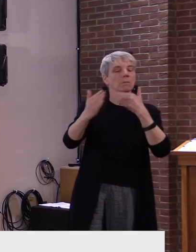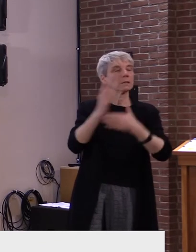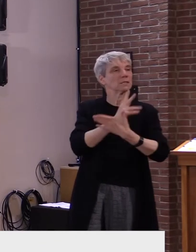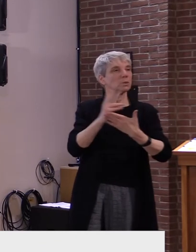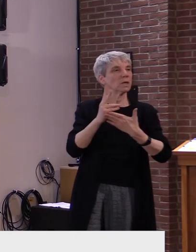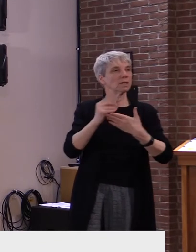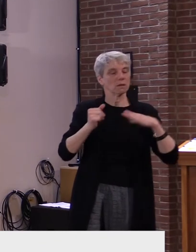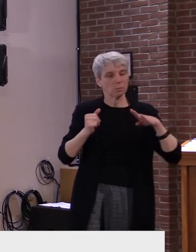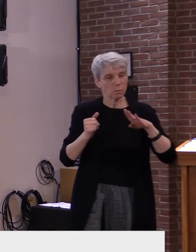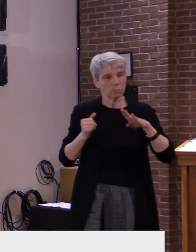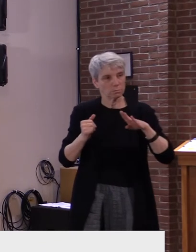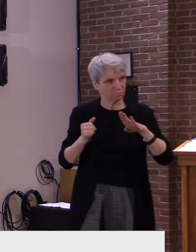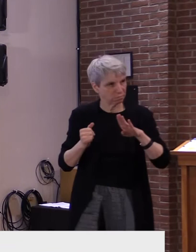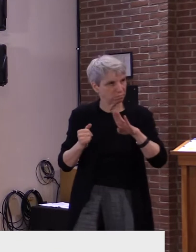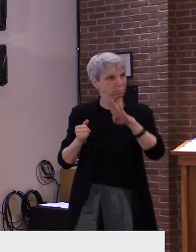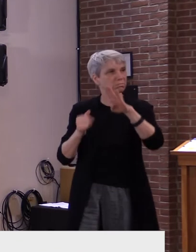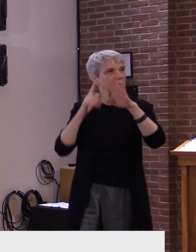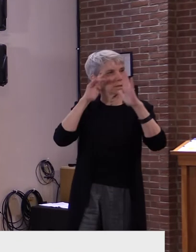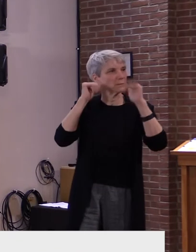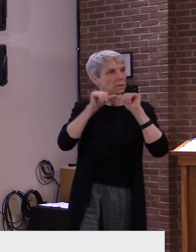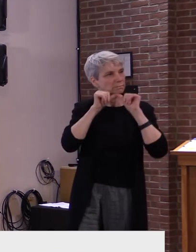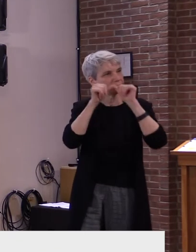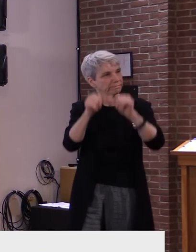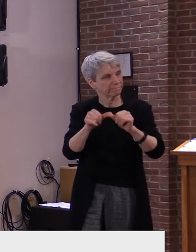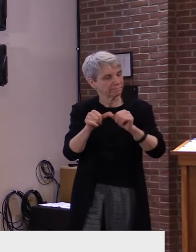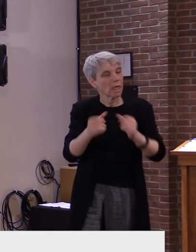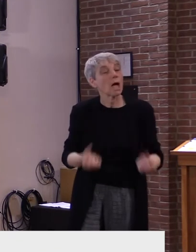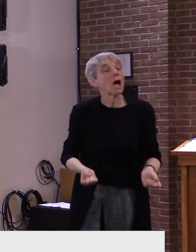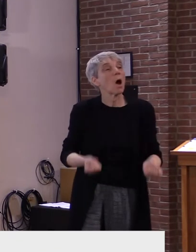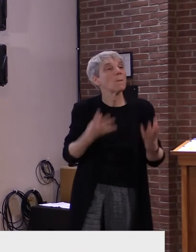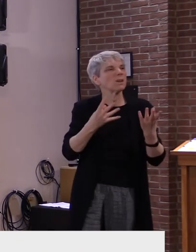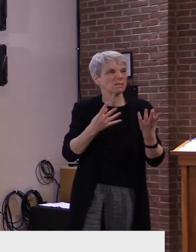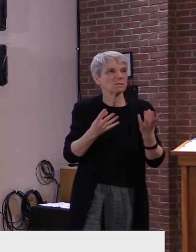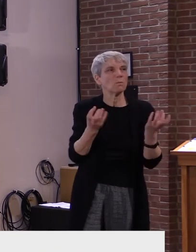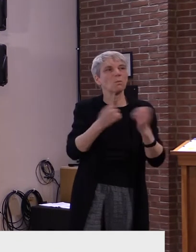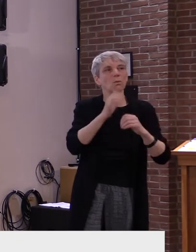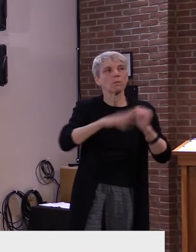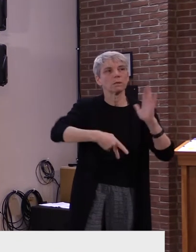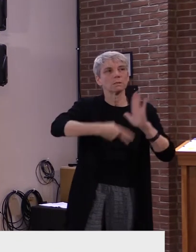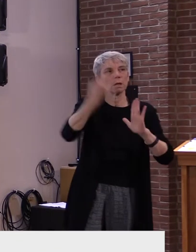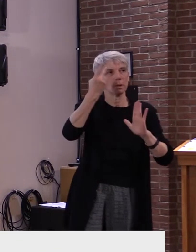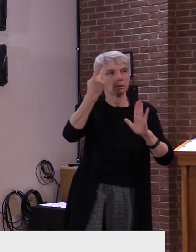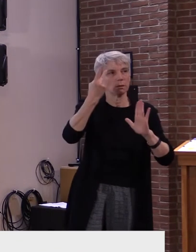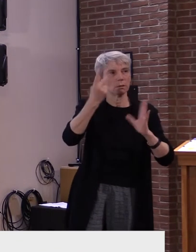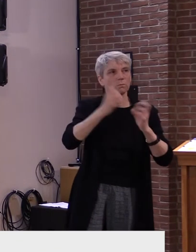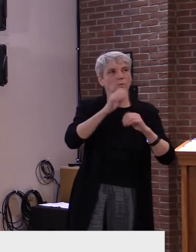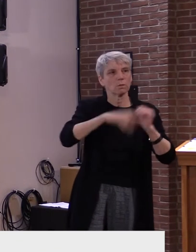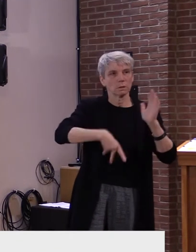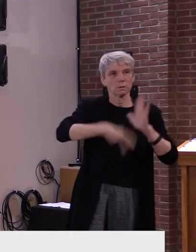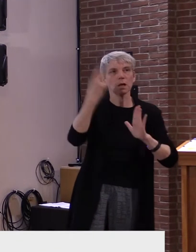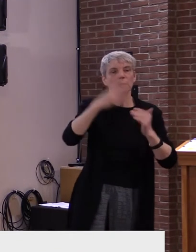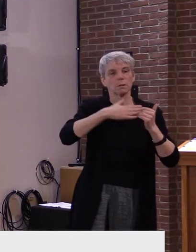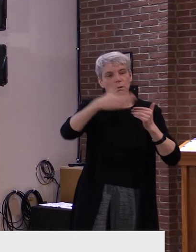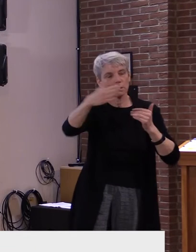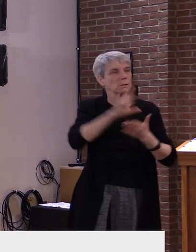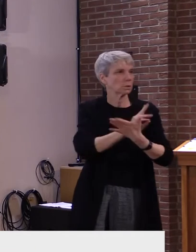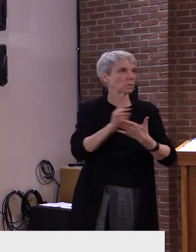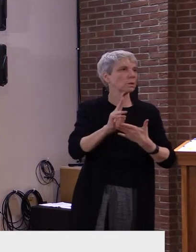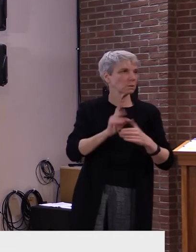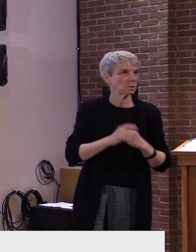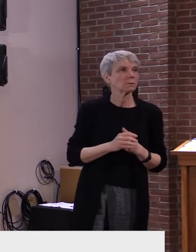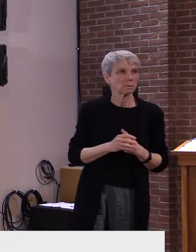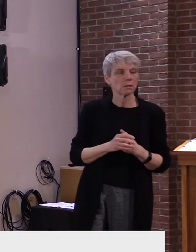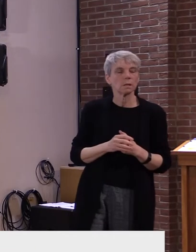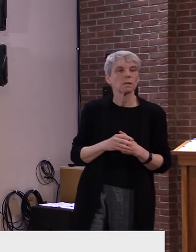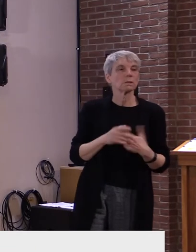rise they're anticipated to go up about 105 percent over the next six weeks so as the governor mentioned we've seen case